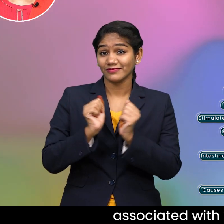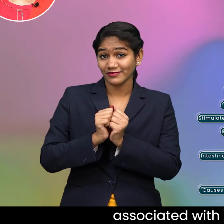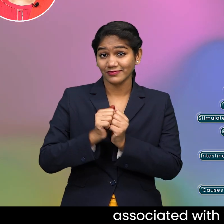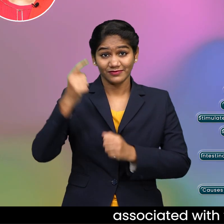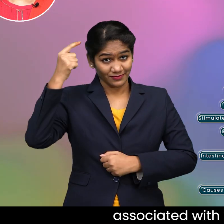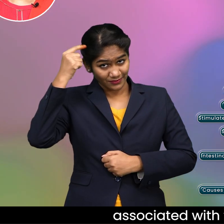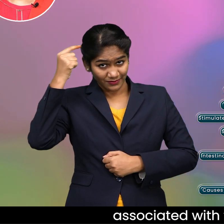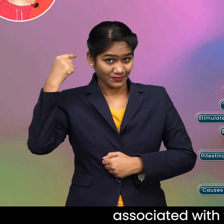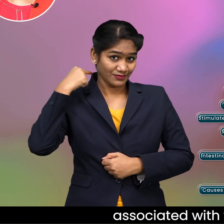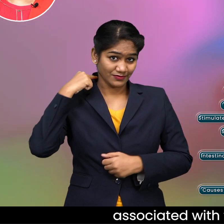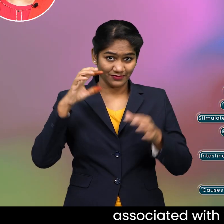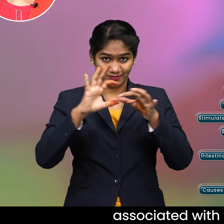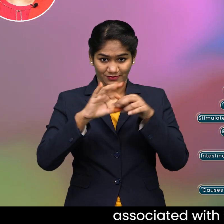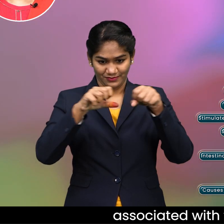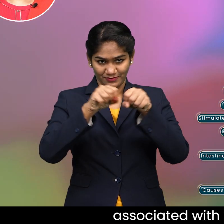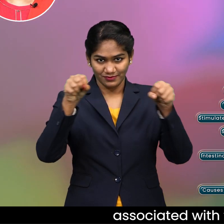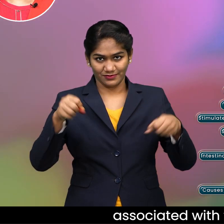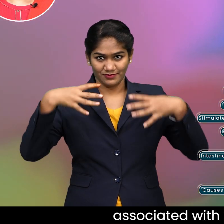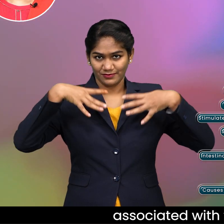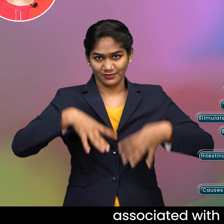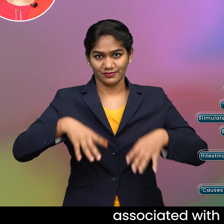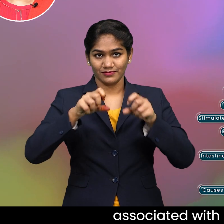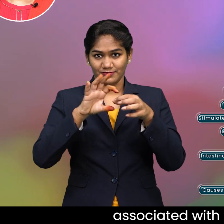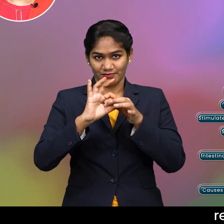associated with the nervous system are